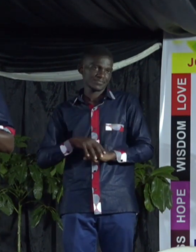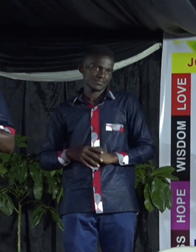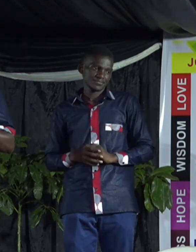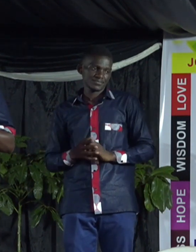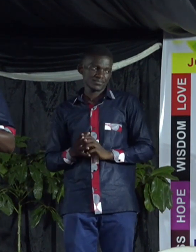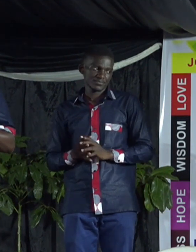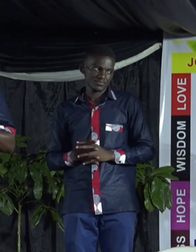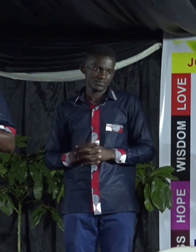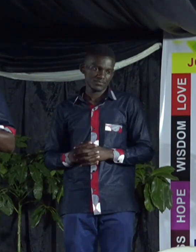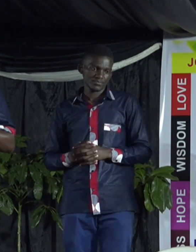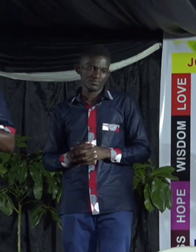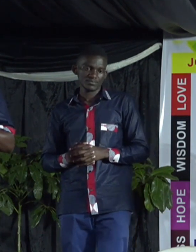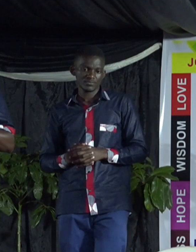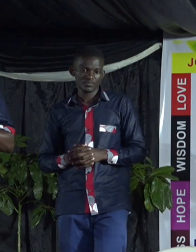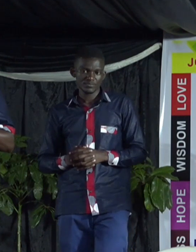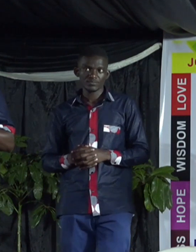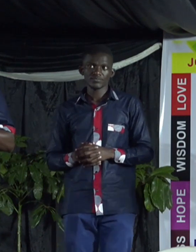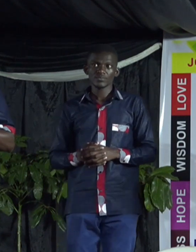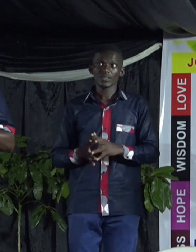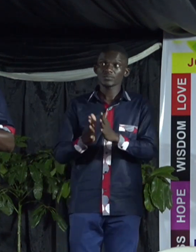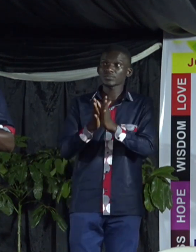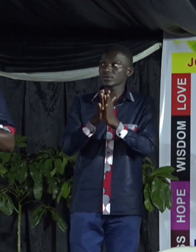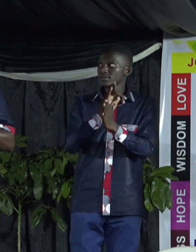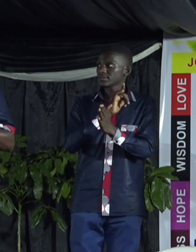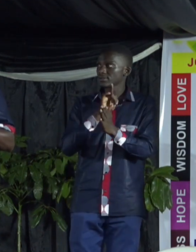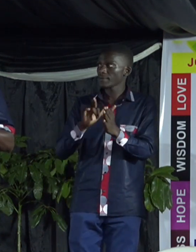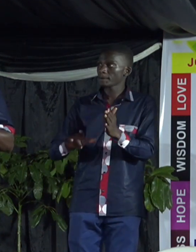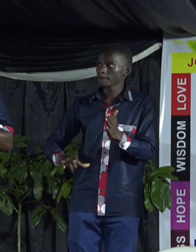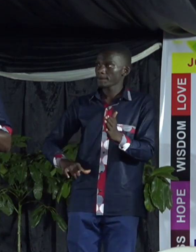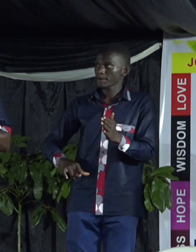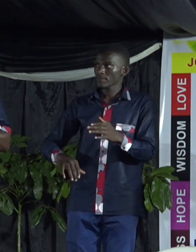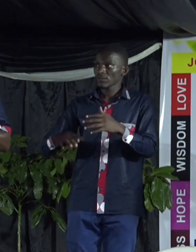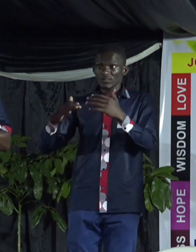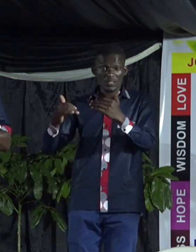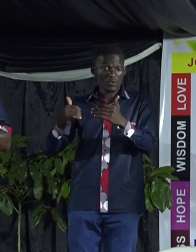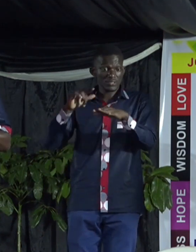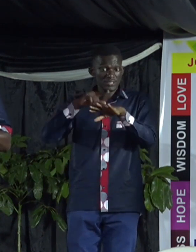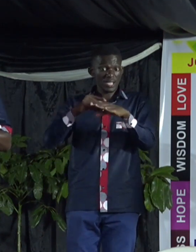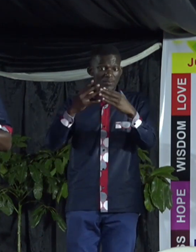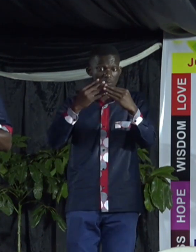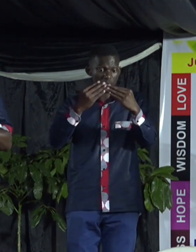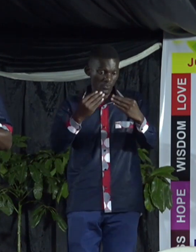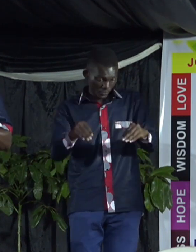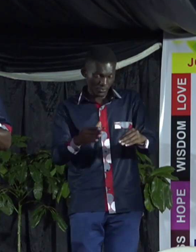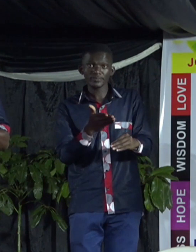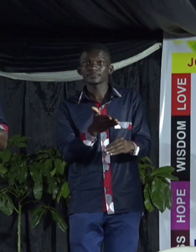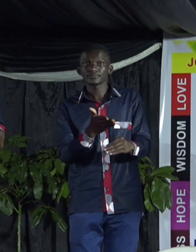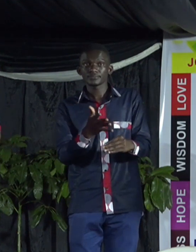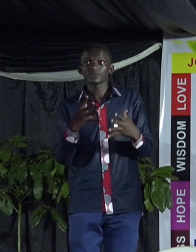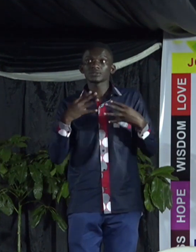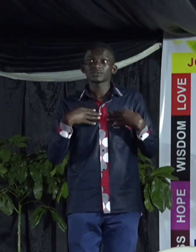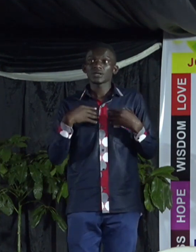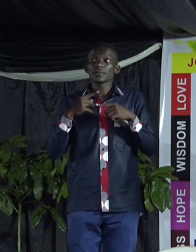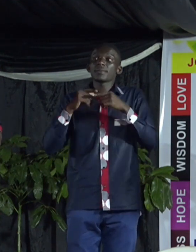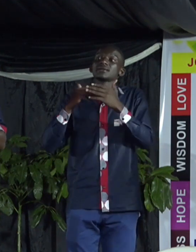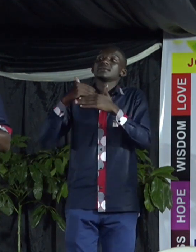that fruit of endurance. Praise the Lord. Mukama yebasi. Ntikuluno kozerosi. Ntirero mfiridwa. Enkera